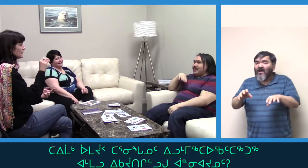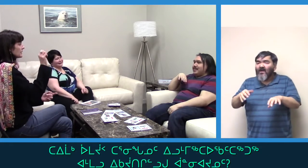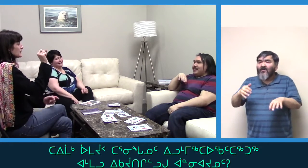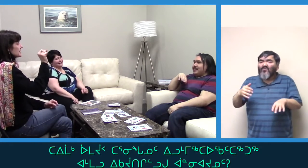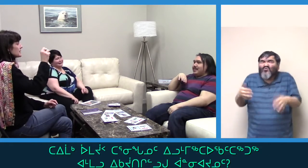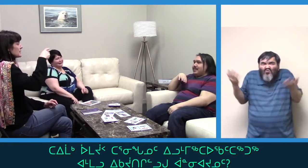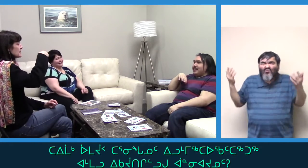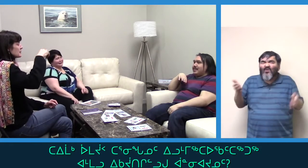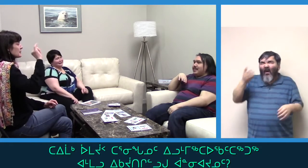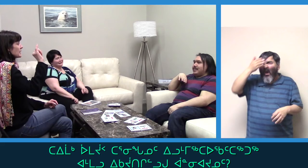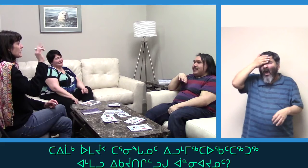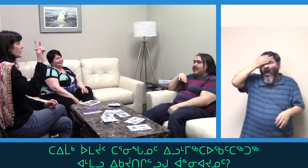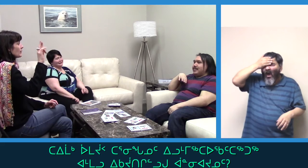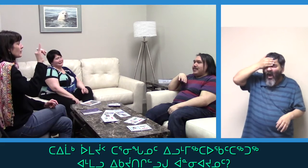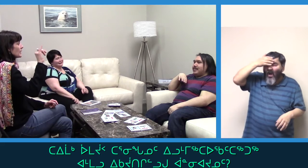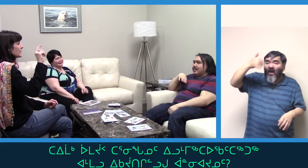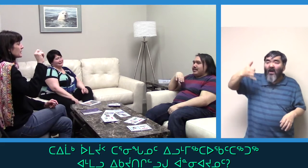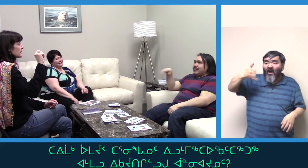then.